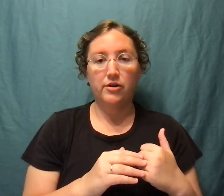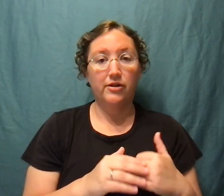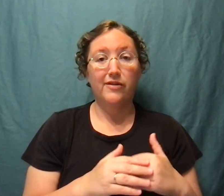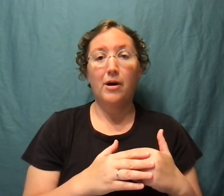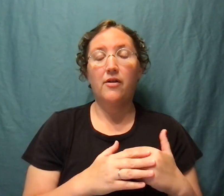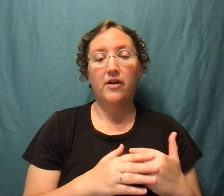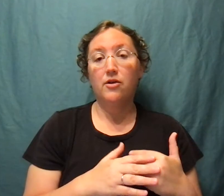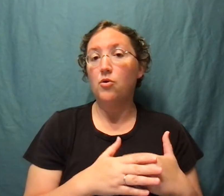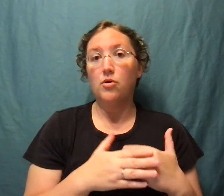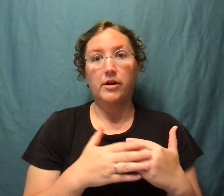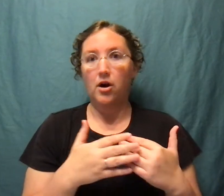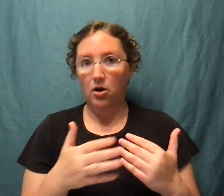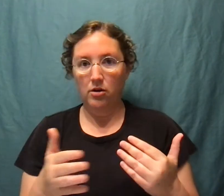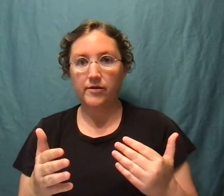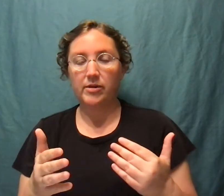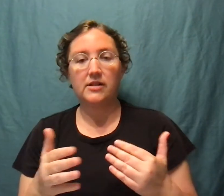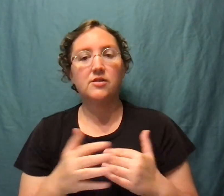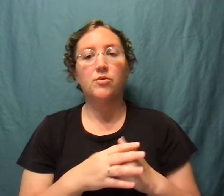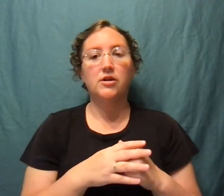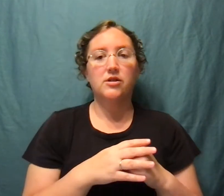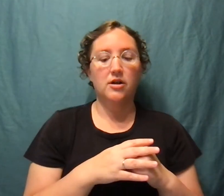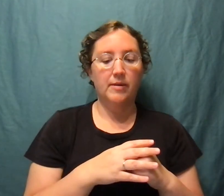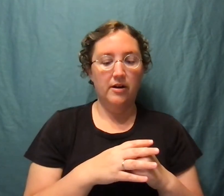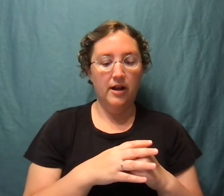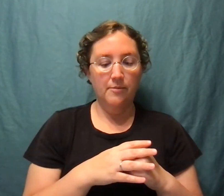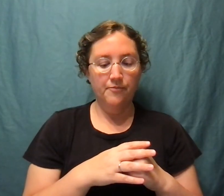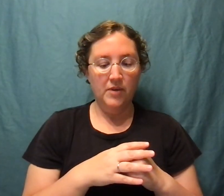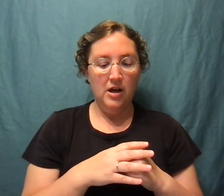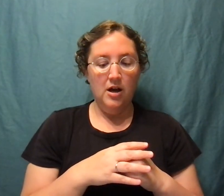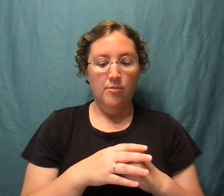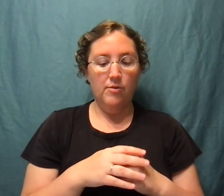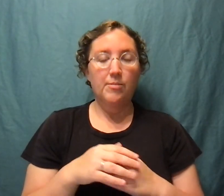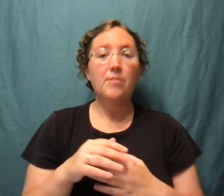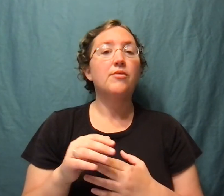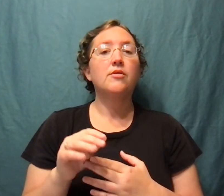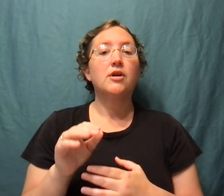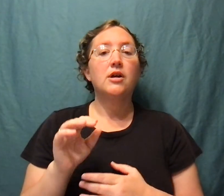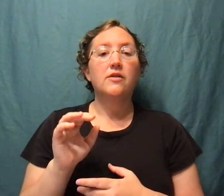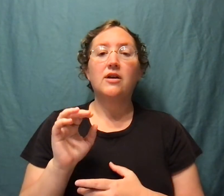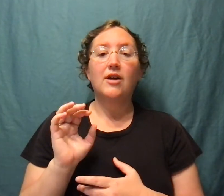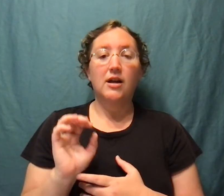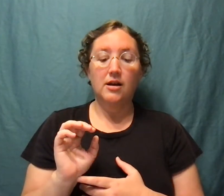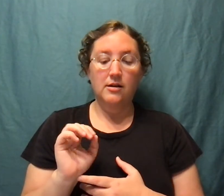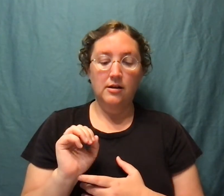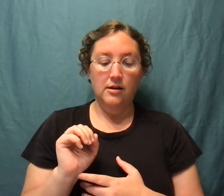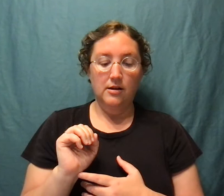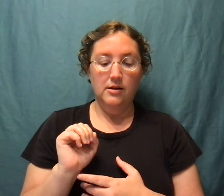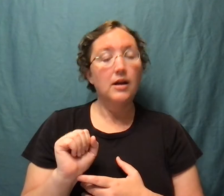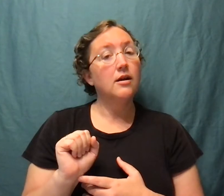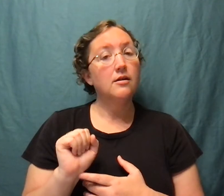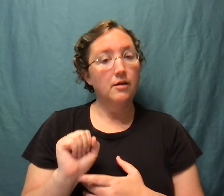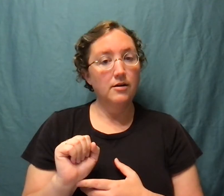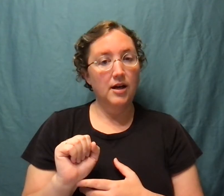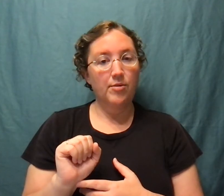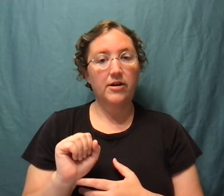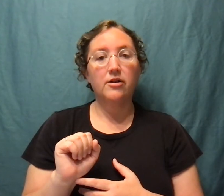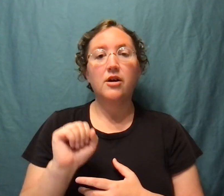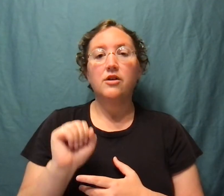look there or in all of the places where it's talked about online. But remember that your hand is a hand, not a typewriter.